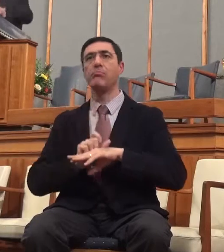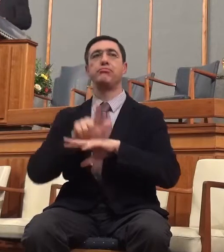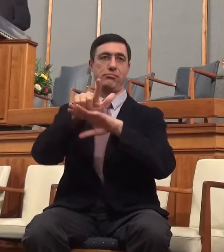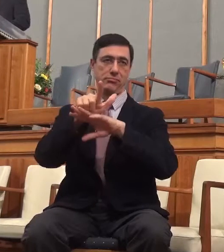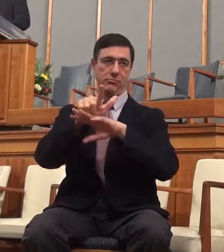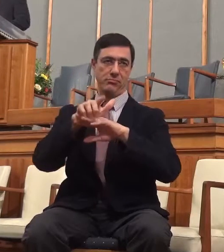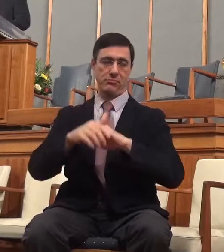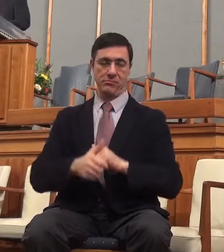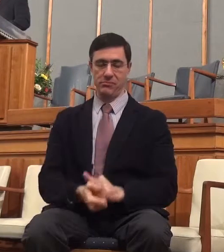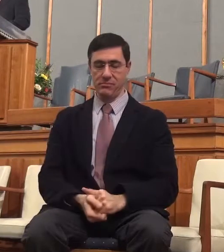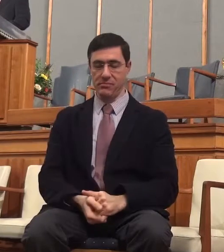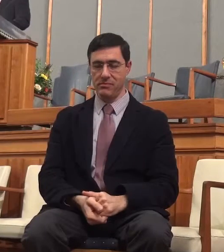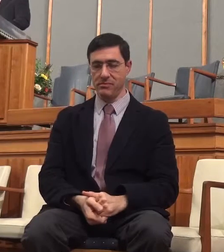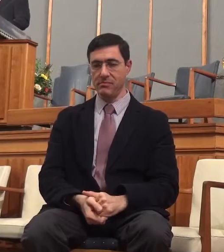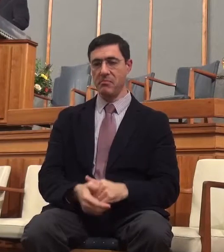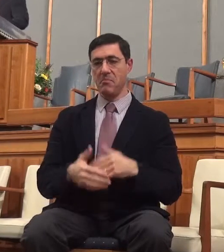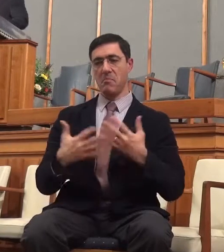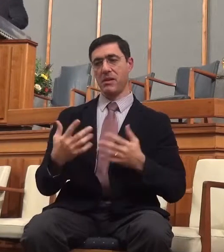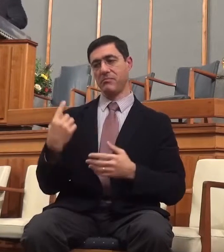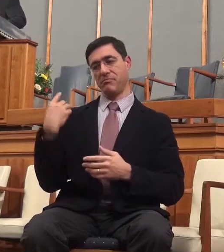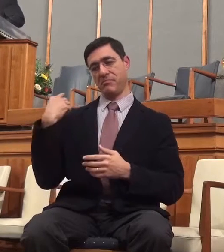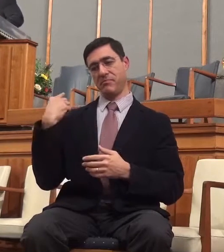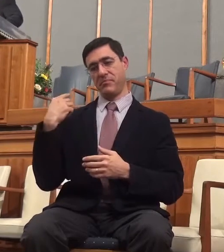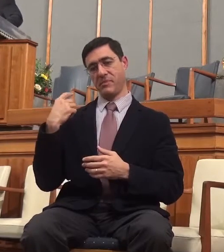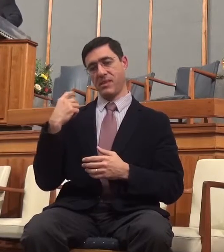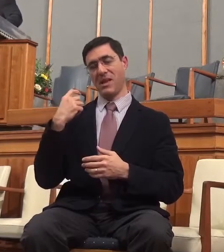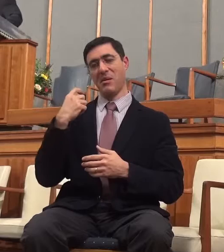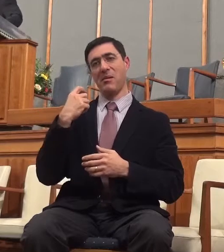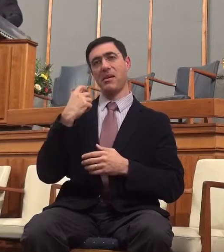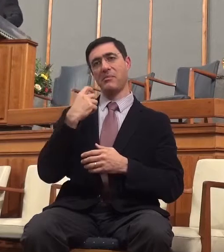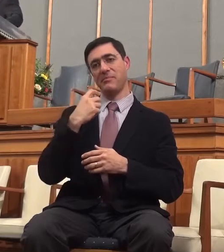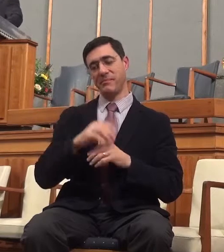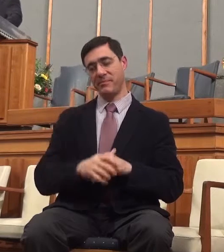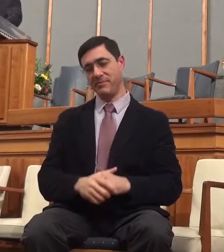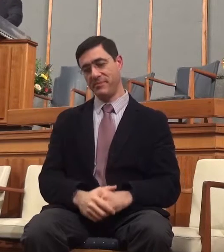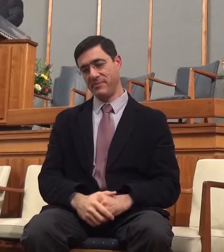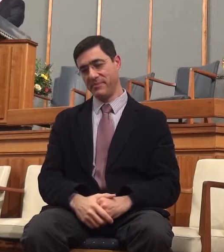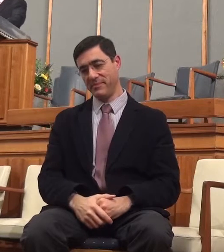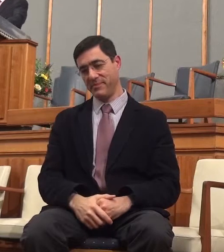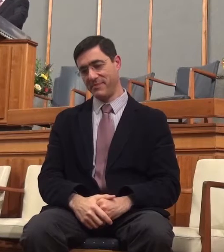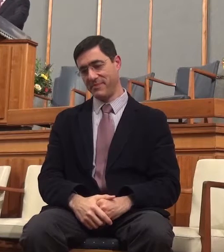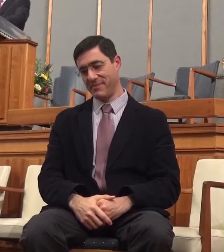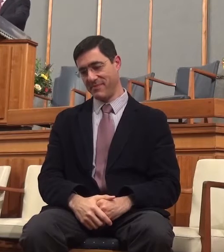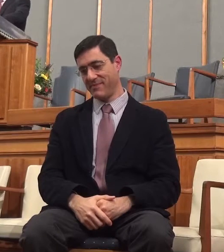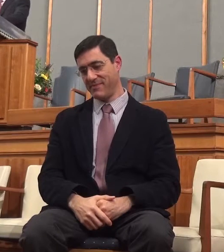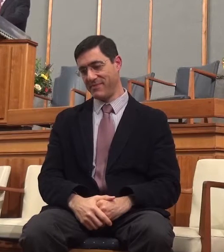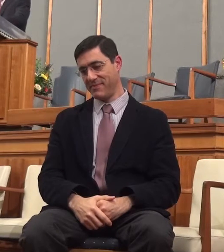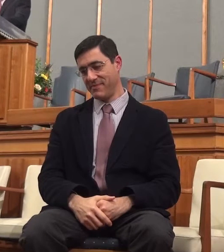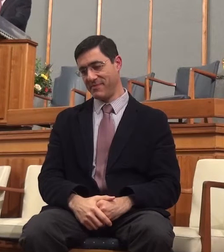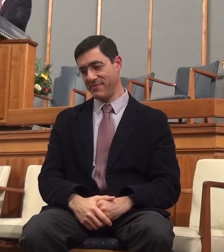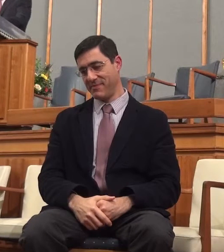I'm almost embarrassed to tell you about it. It makes it sound as though I came out of the Ark. Sounds so old-fashioned. This is how it was done in